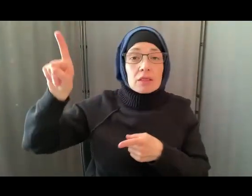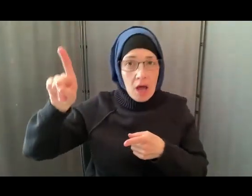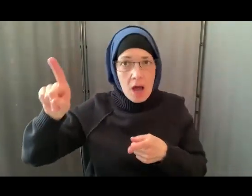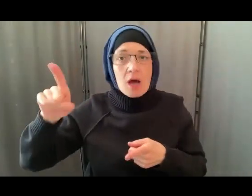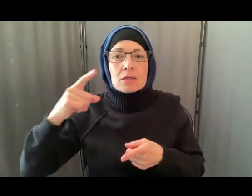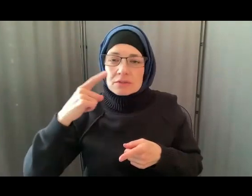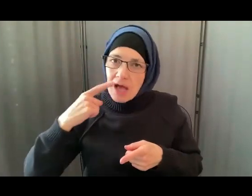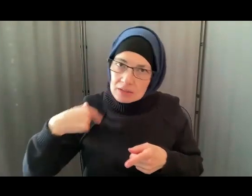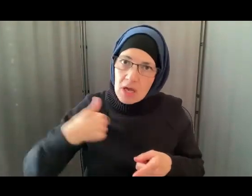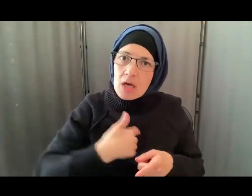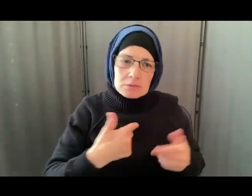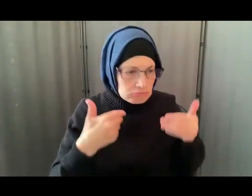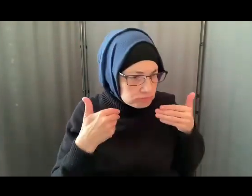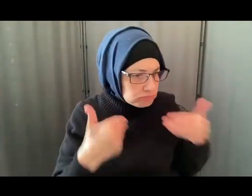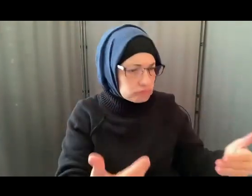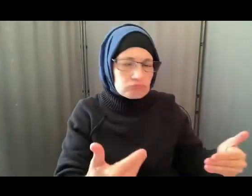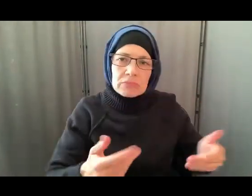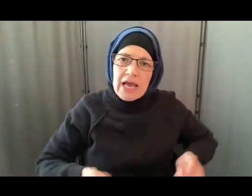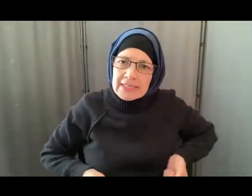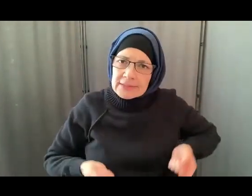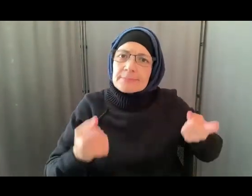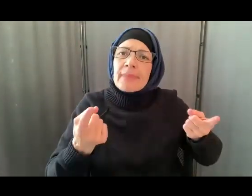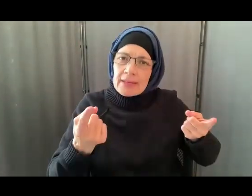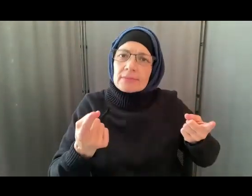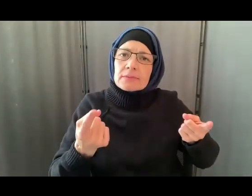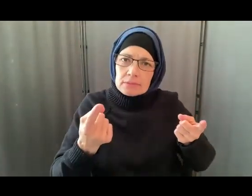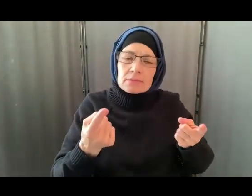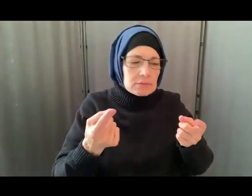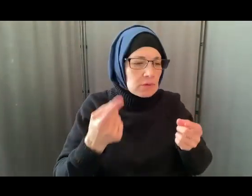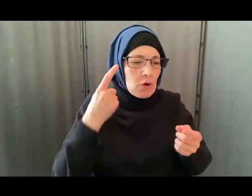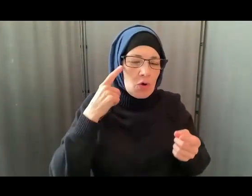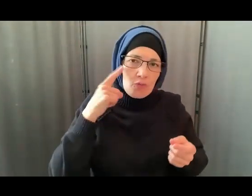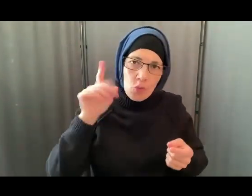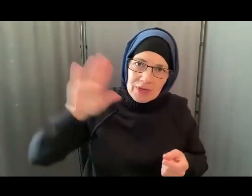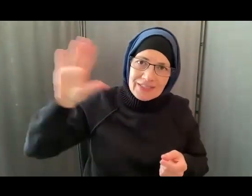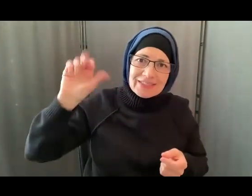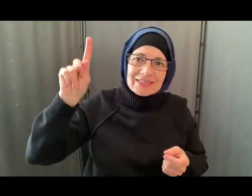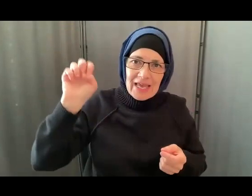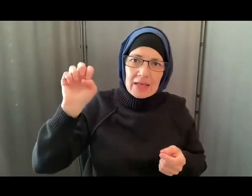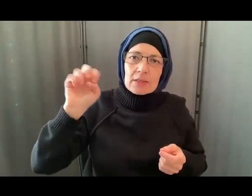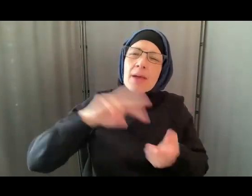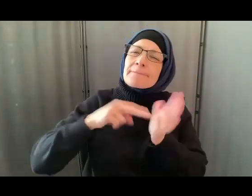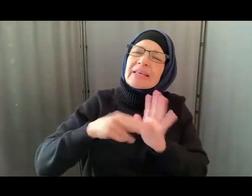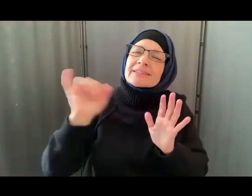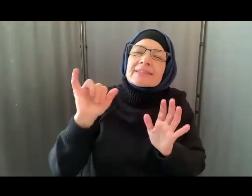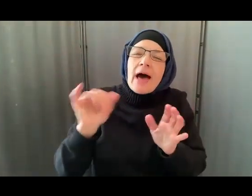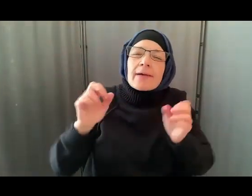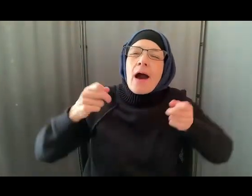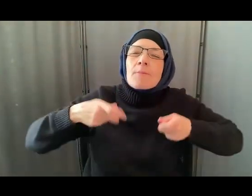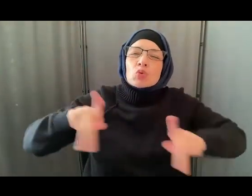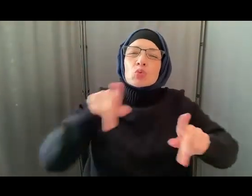opportunity to put something in the saving credit box for our next life.